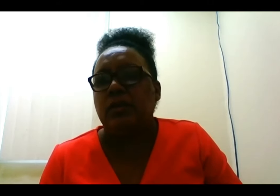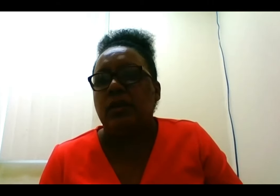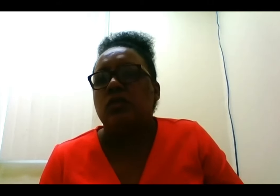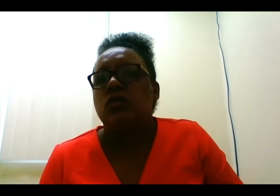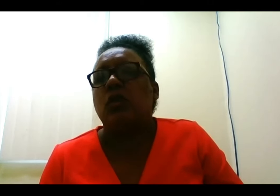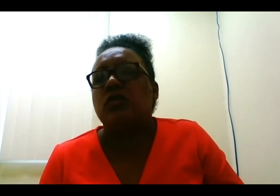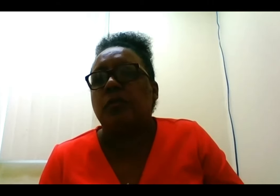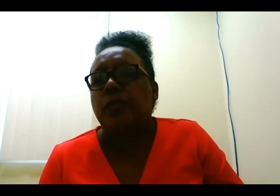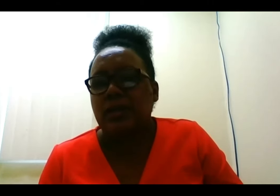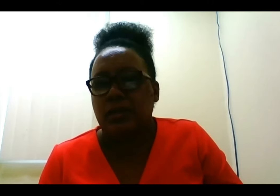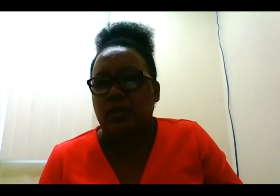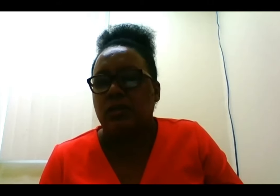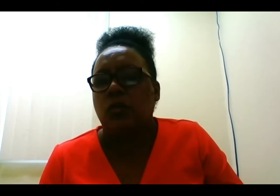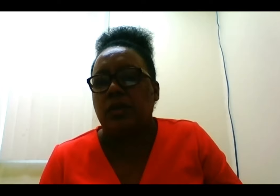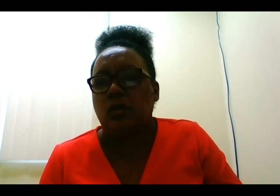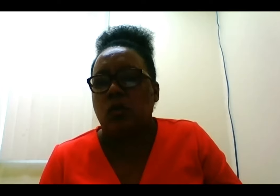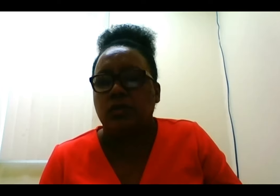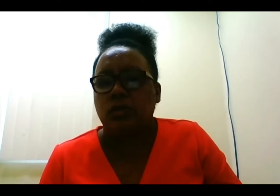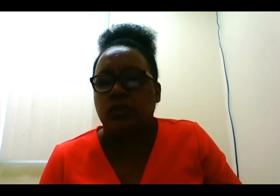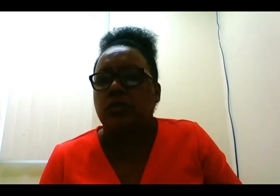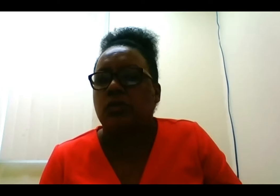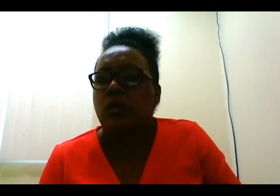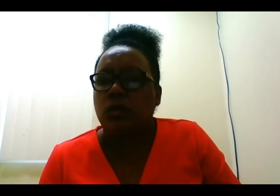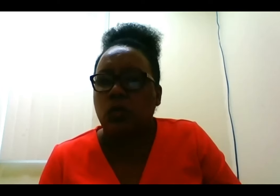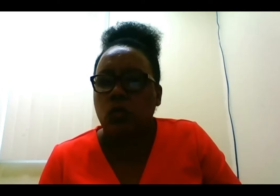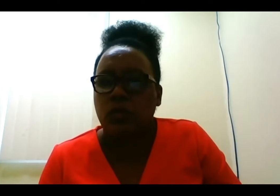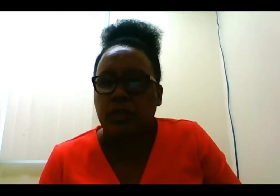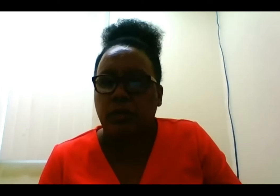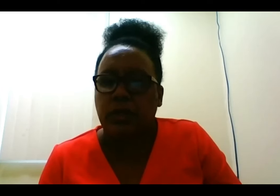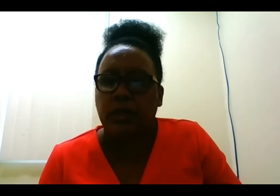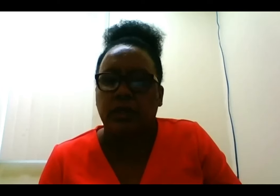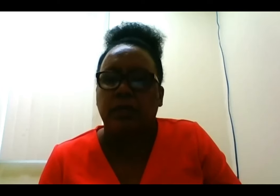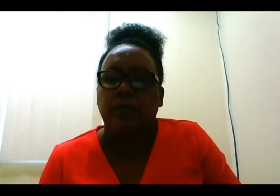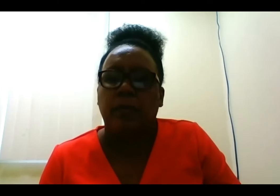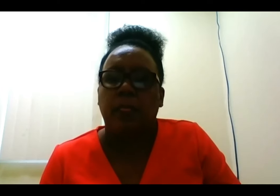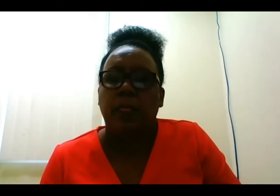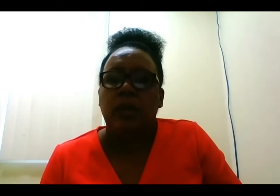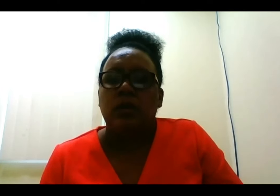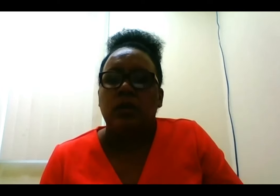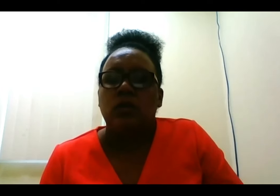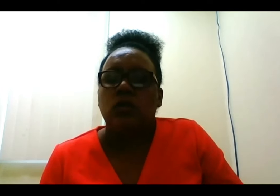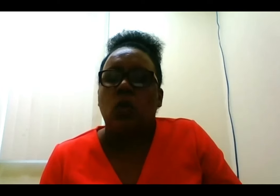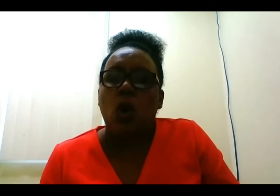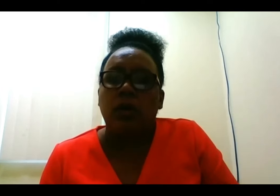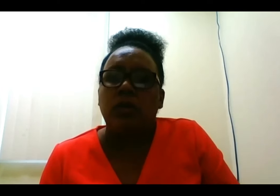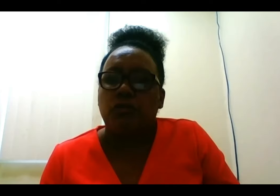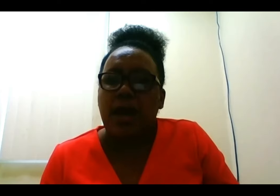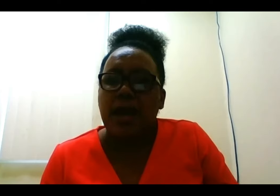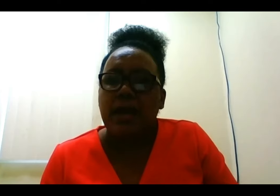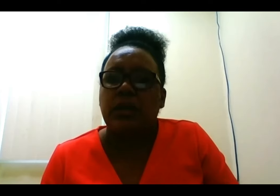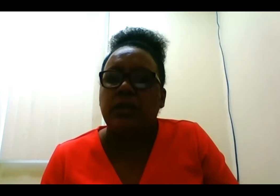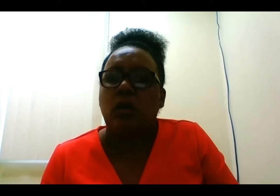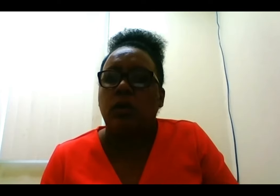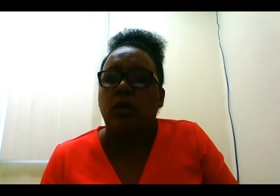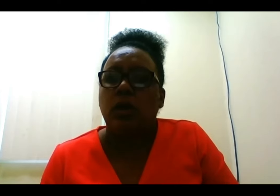to inclusive practices within our institutions or within our schools in Grenada. So our drive and